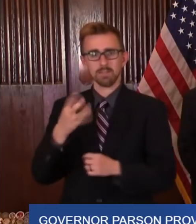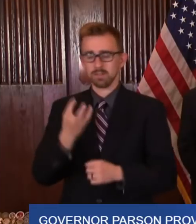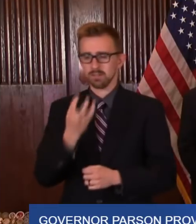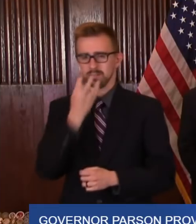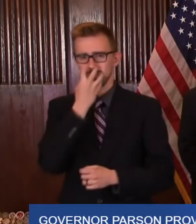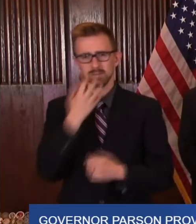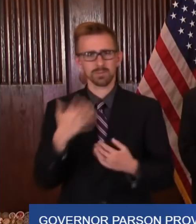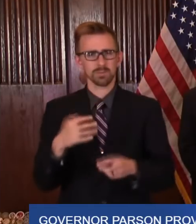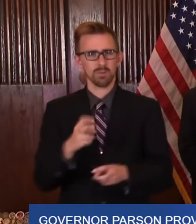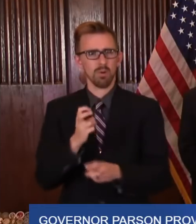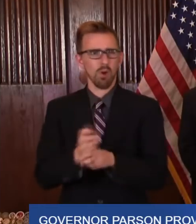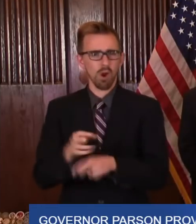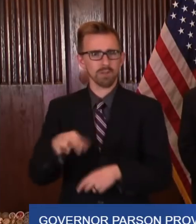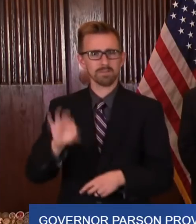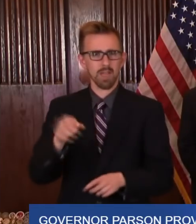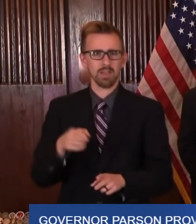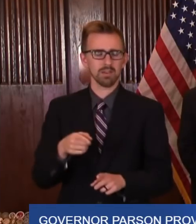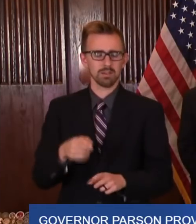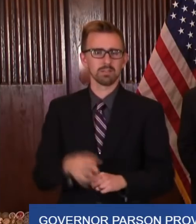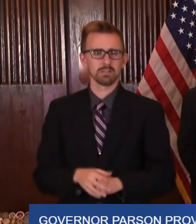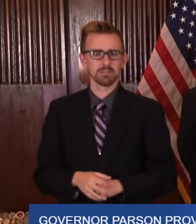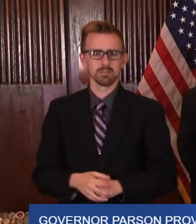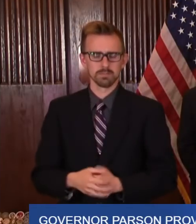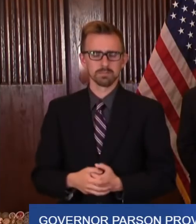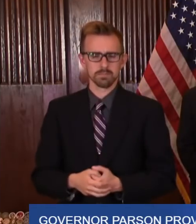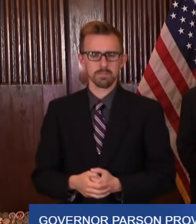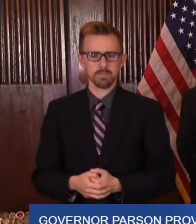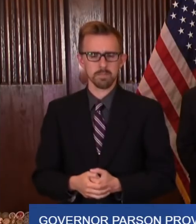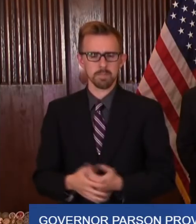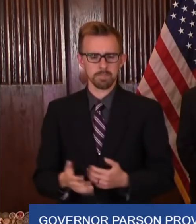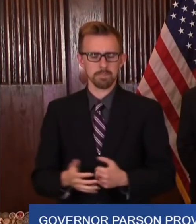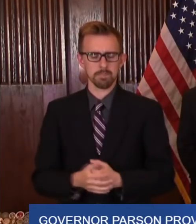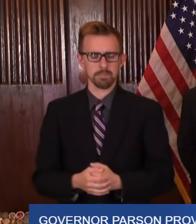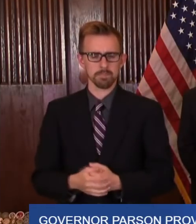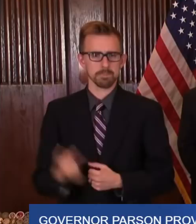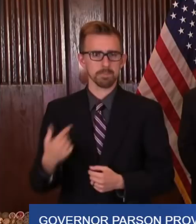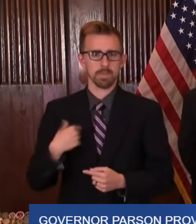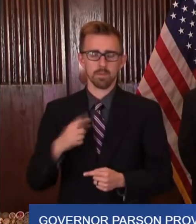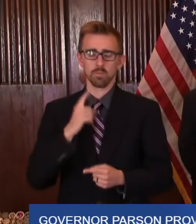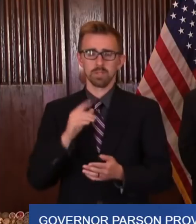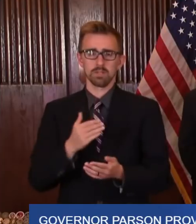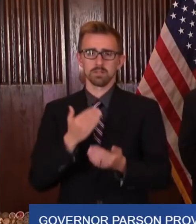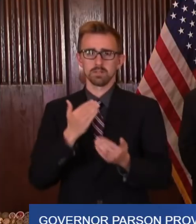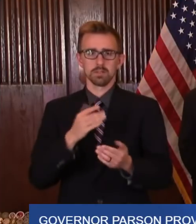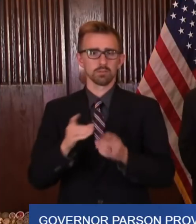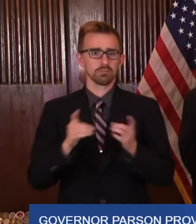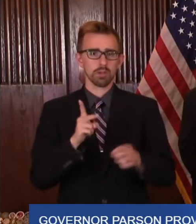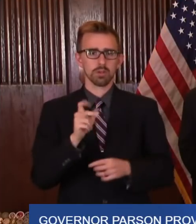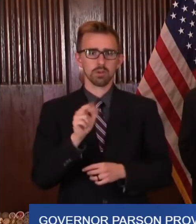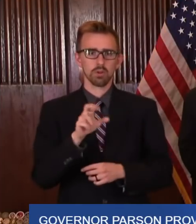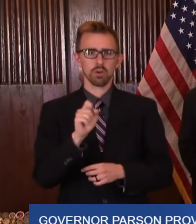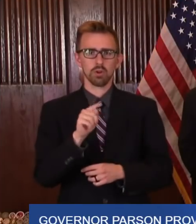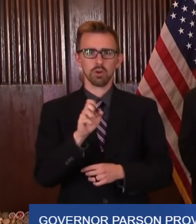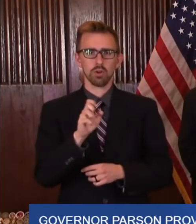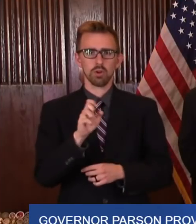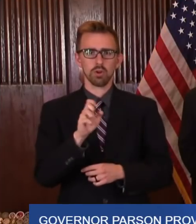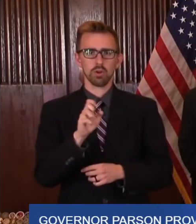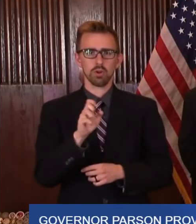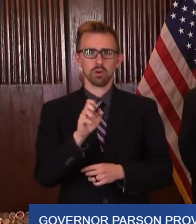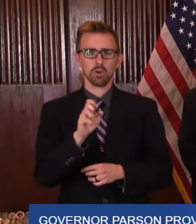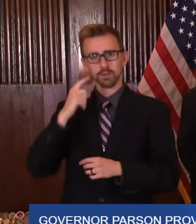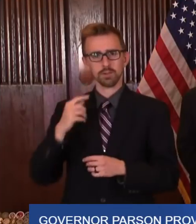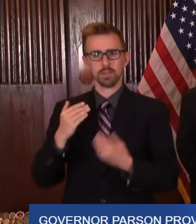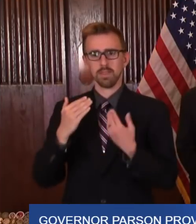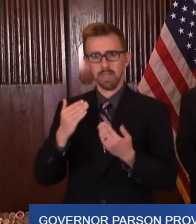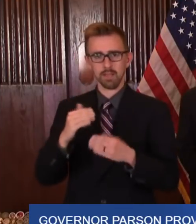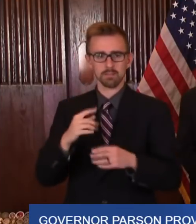just can't turn a light switch on and get those. So, I just can't commend Director Karsten and the governor and everybody on behalf of